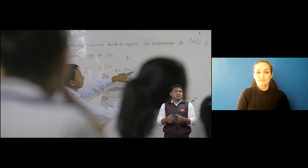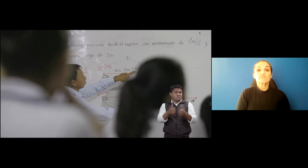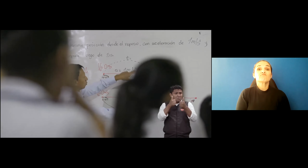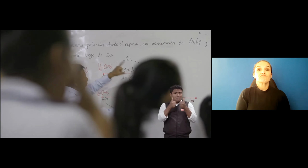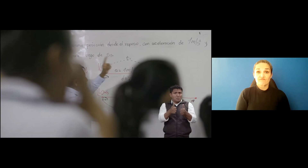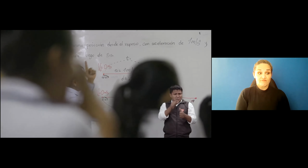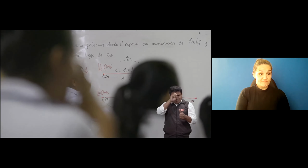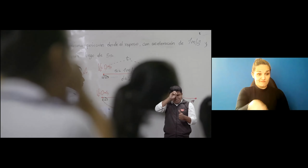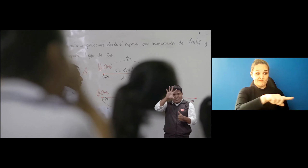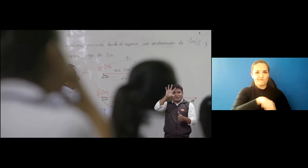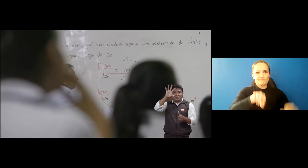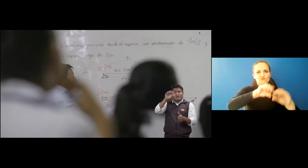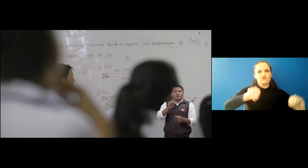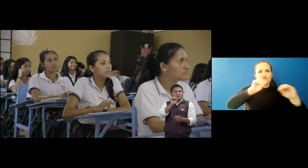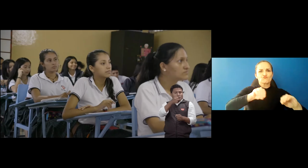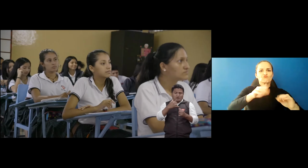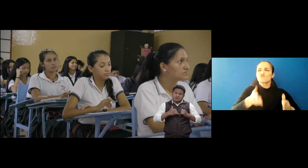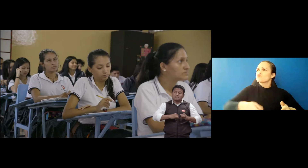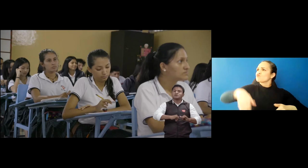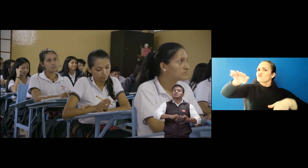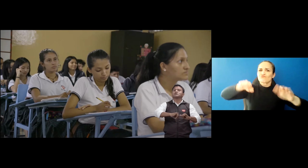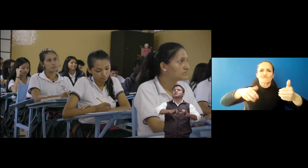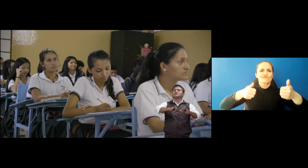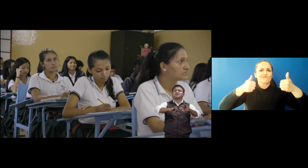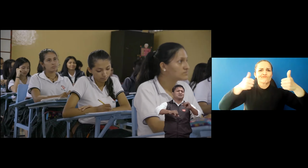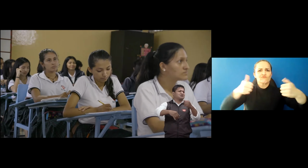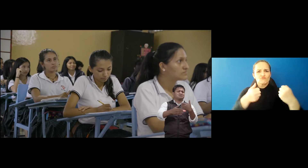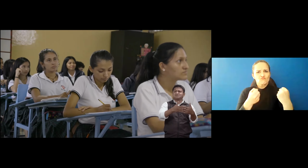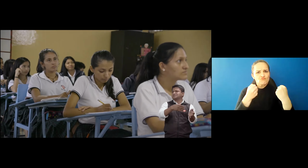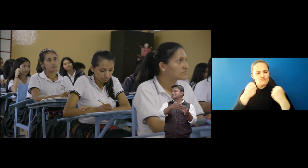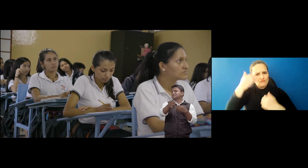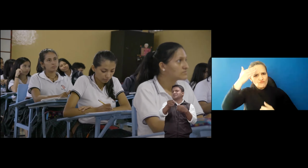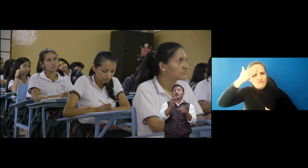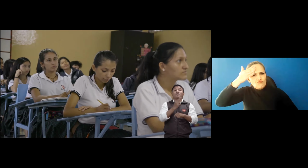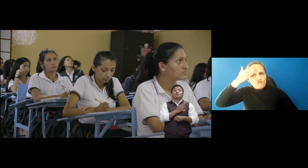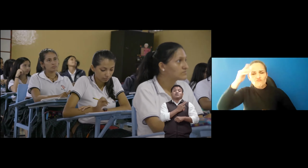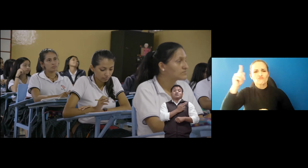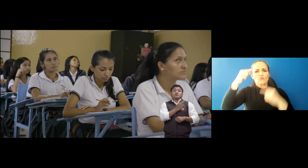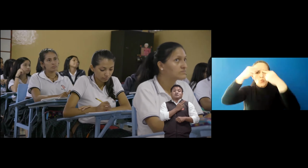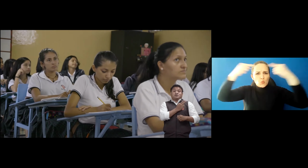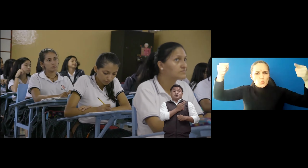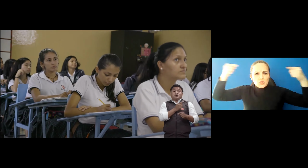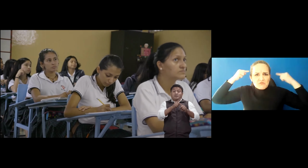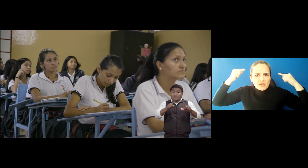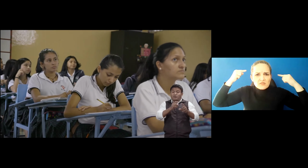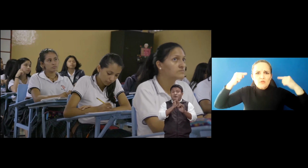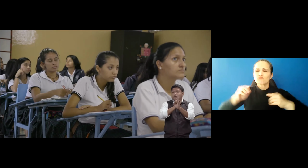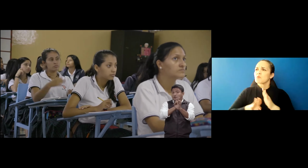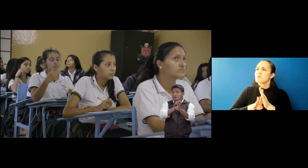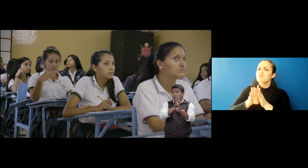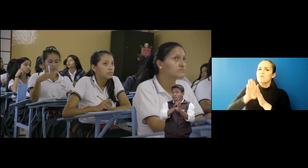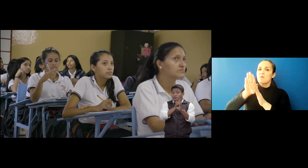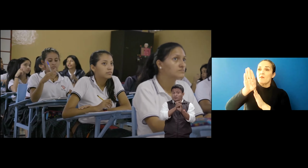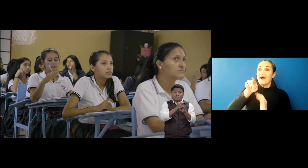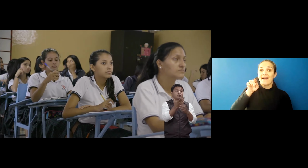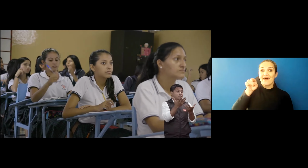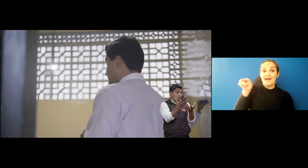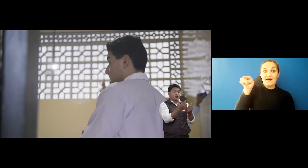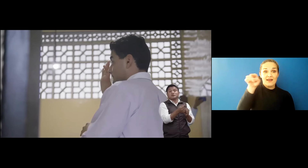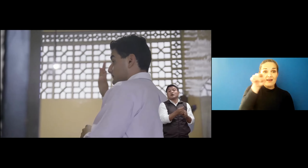And we've had children leave the school, and they've been very capable, more than capable of attending any